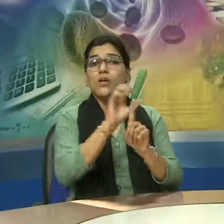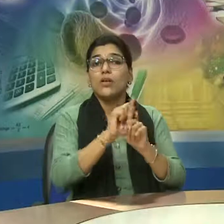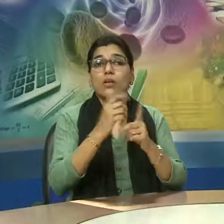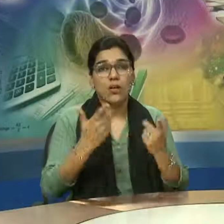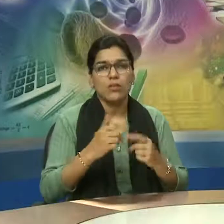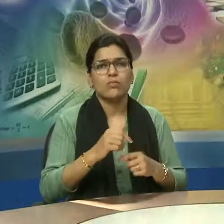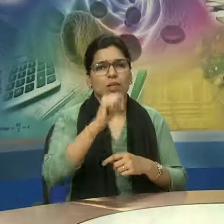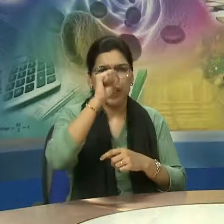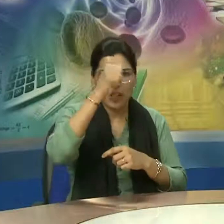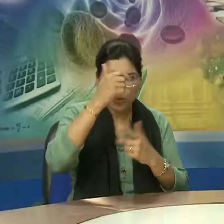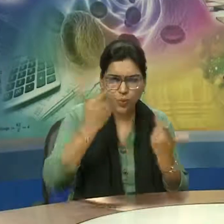Cultural,